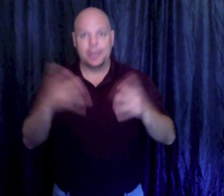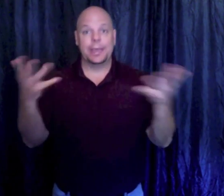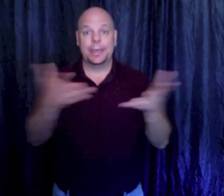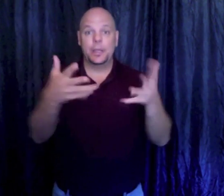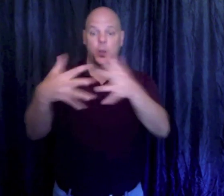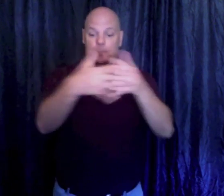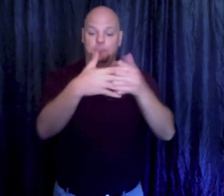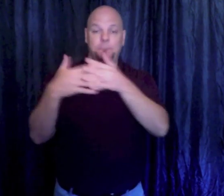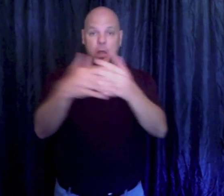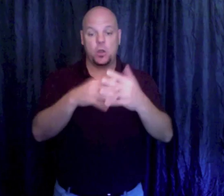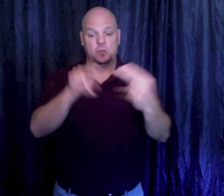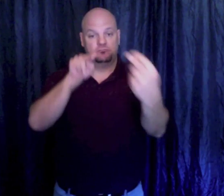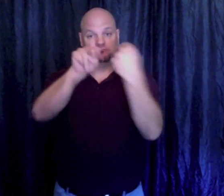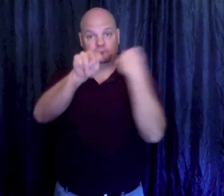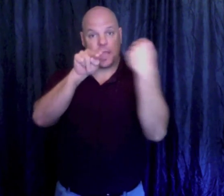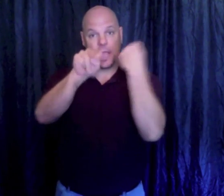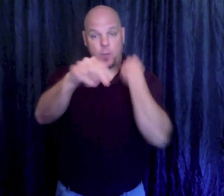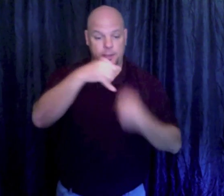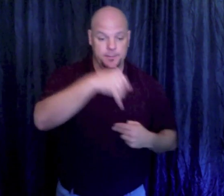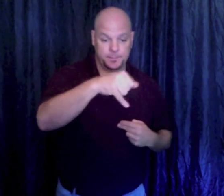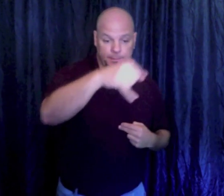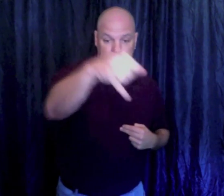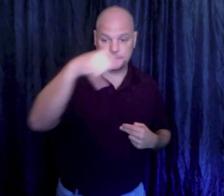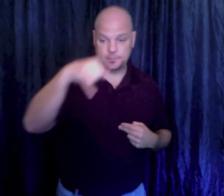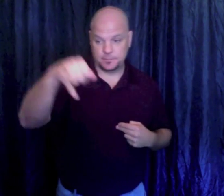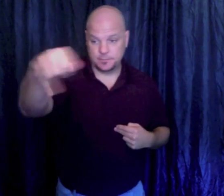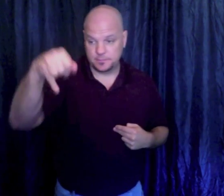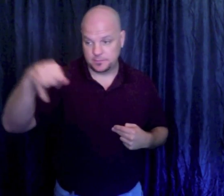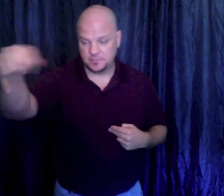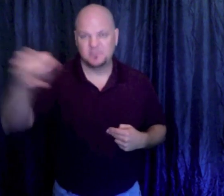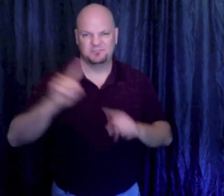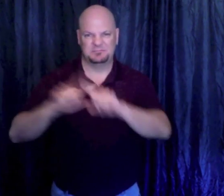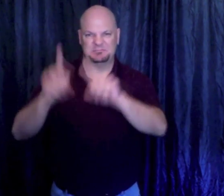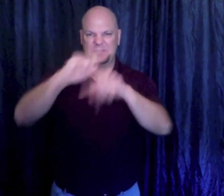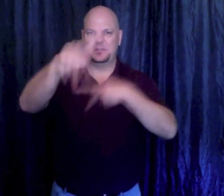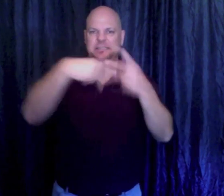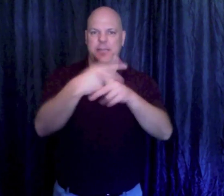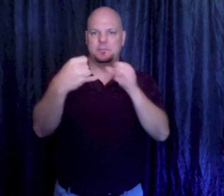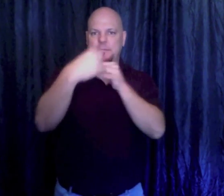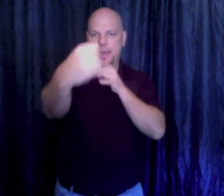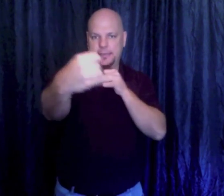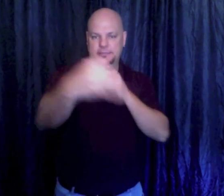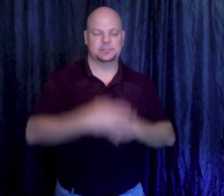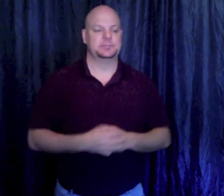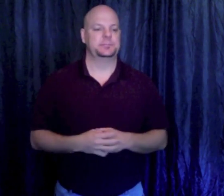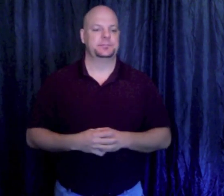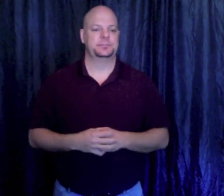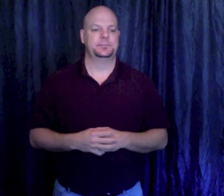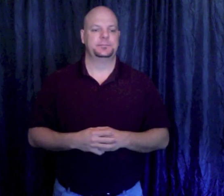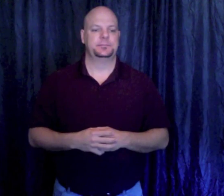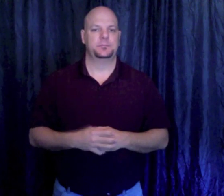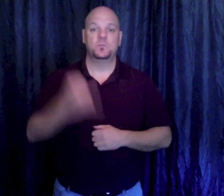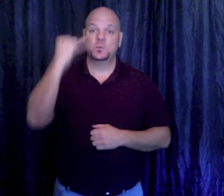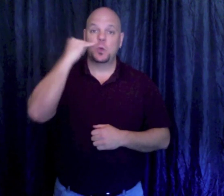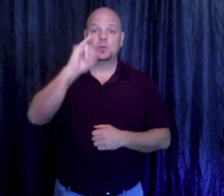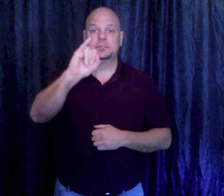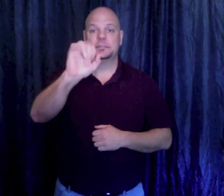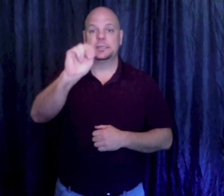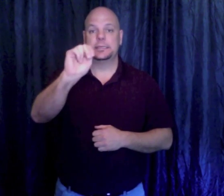highway, and there are different kinds of borders. So if you look on like an interstate, there are some that